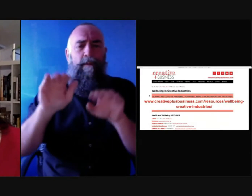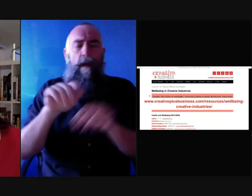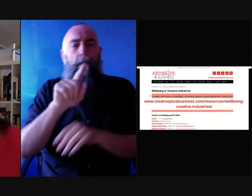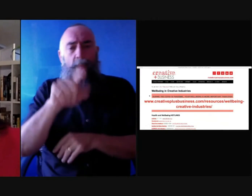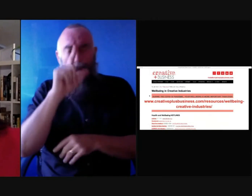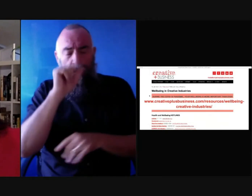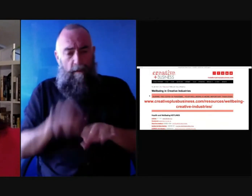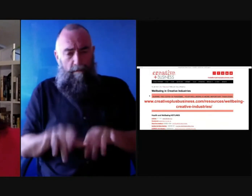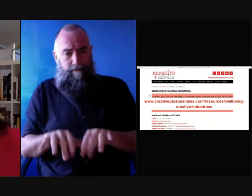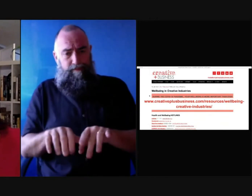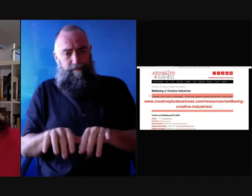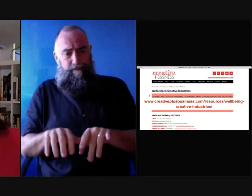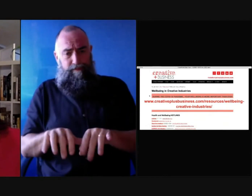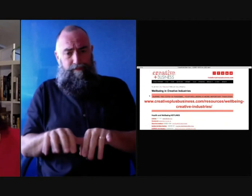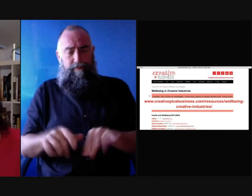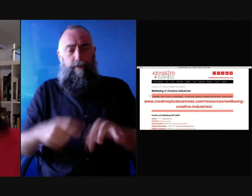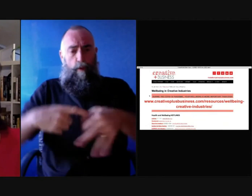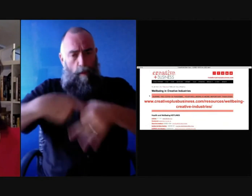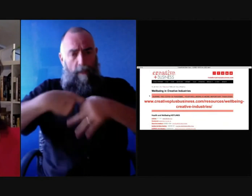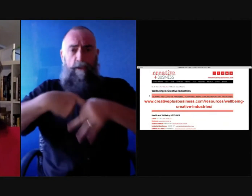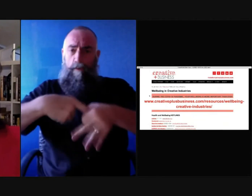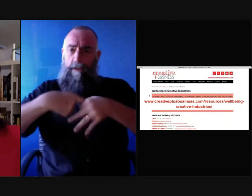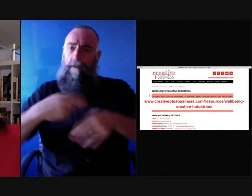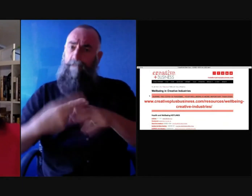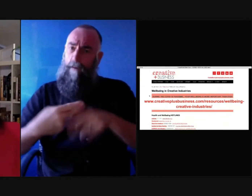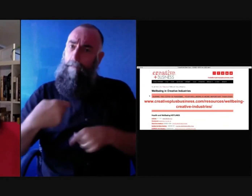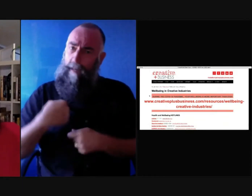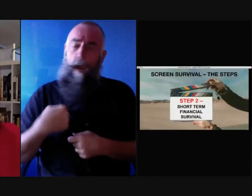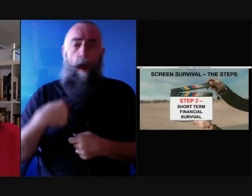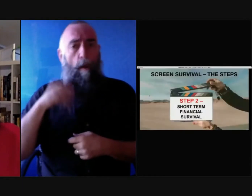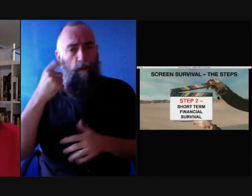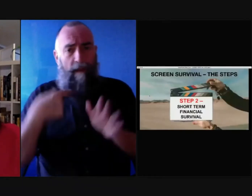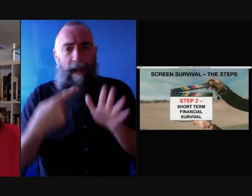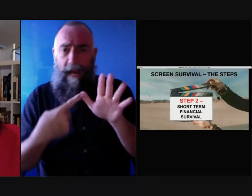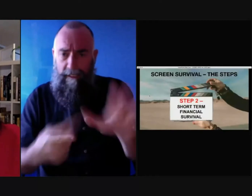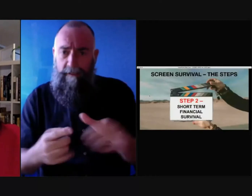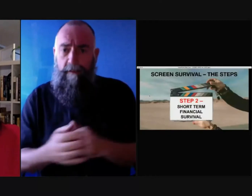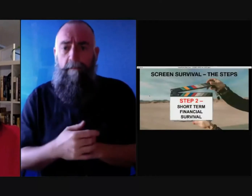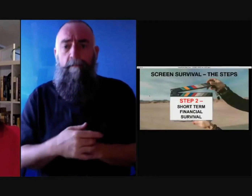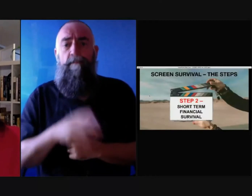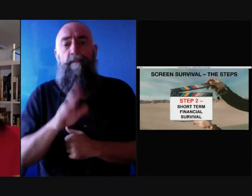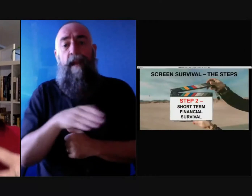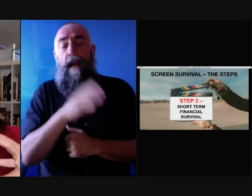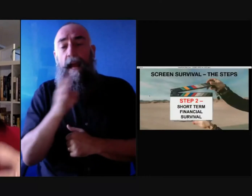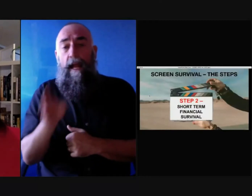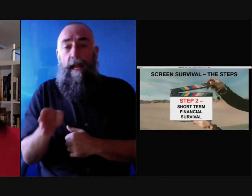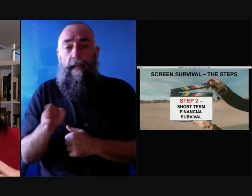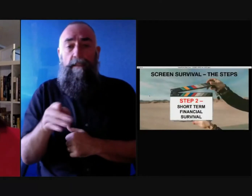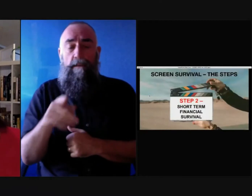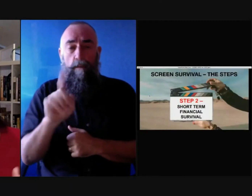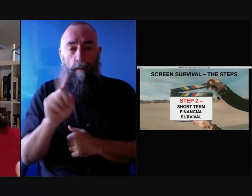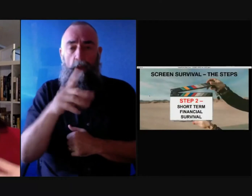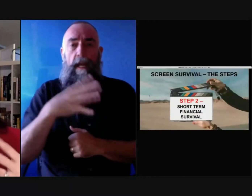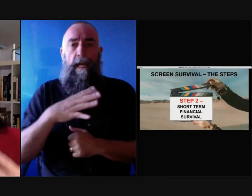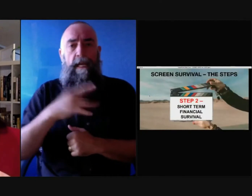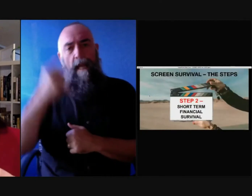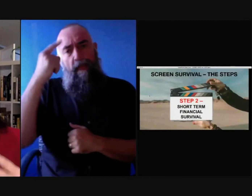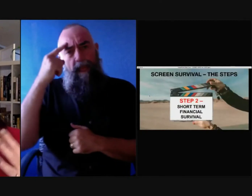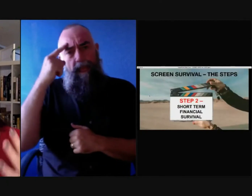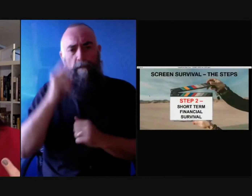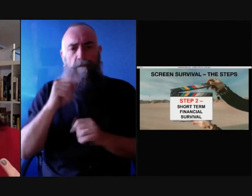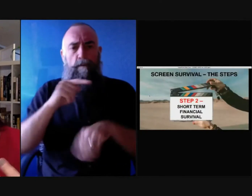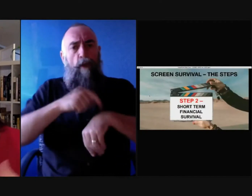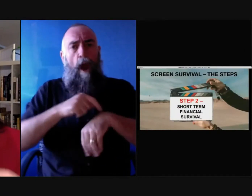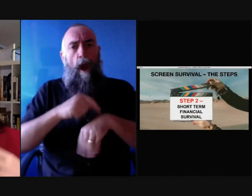bottom. We are monitoring the questions all the time. The next step is to look at your short-term